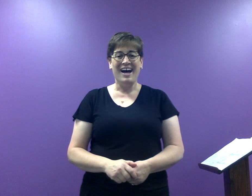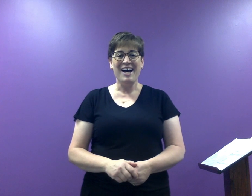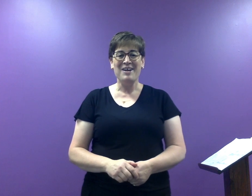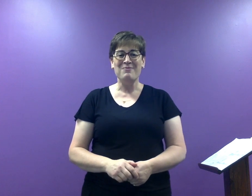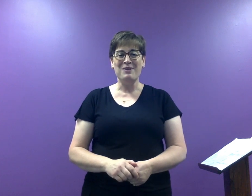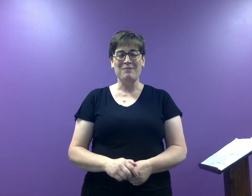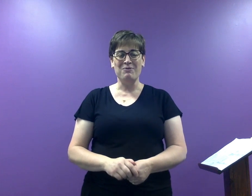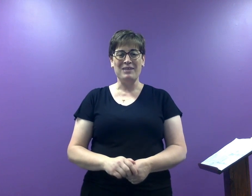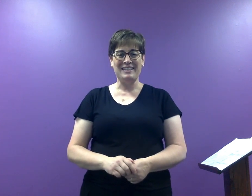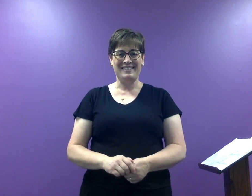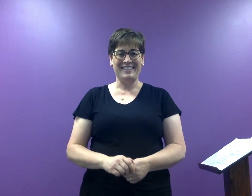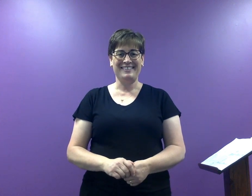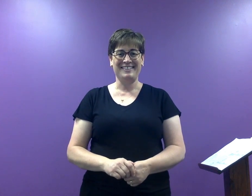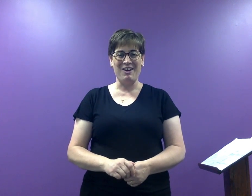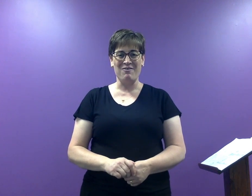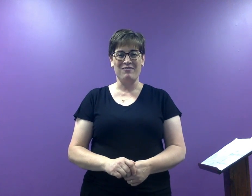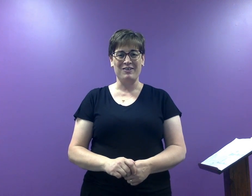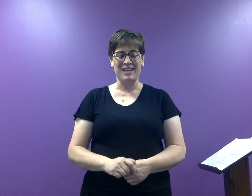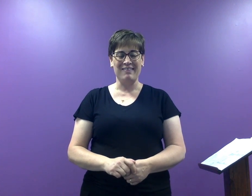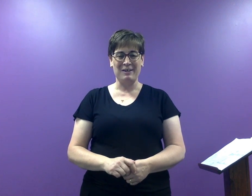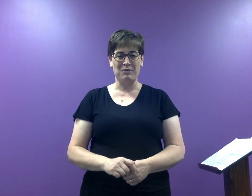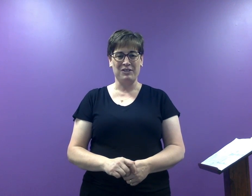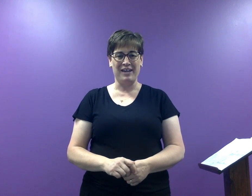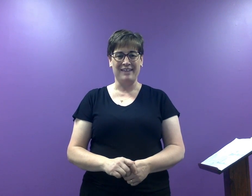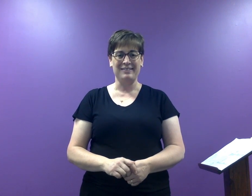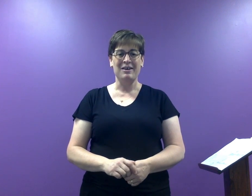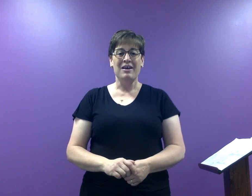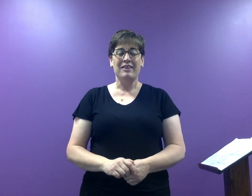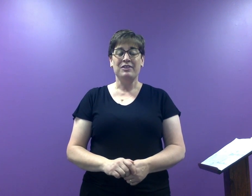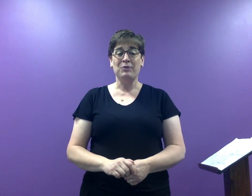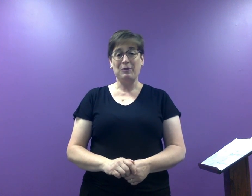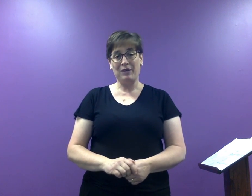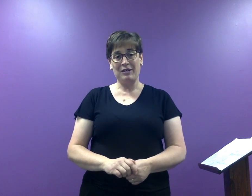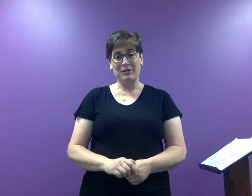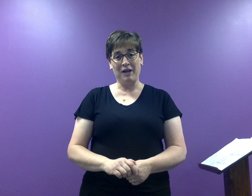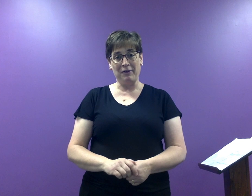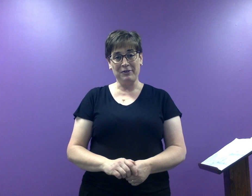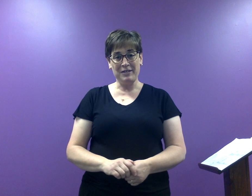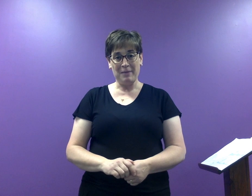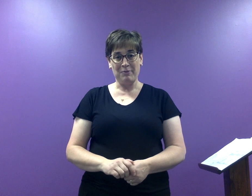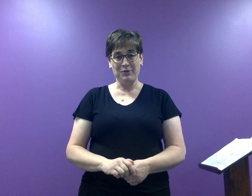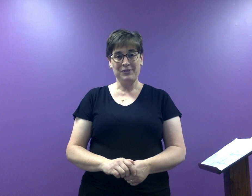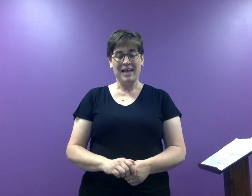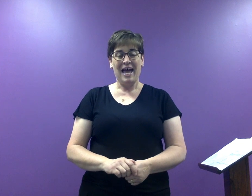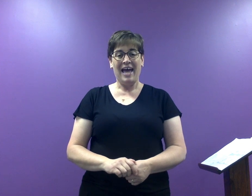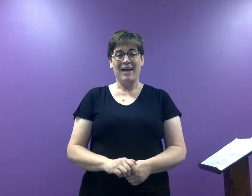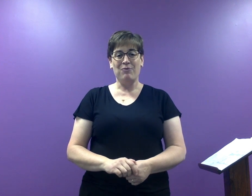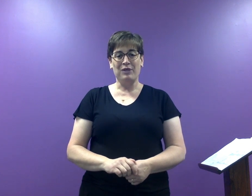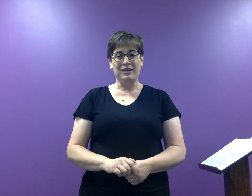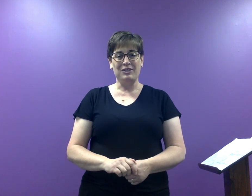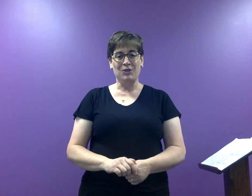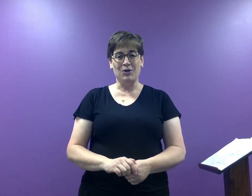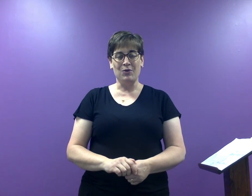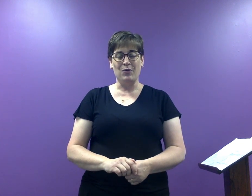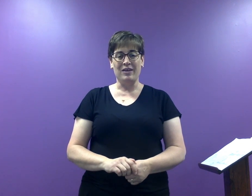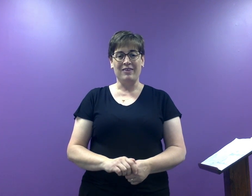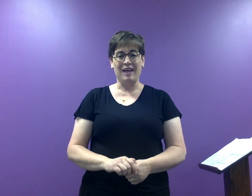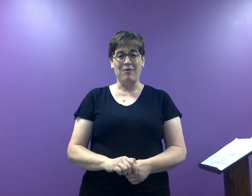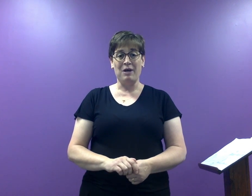Hi, welcome to week 6 of our sign language class. This week we're going to do colors and numbers, and we're going to start with our